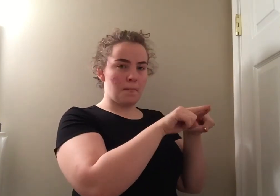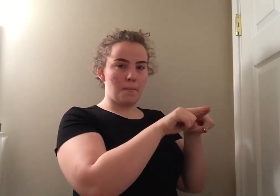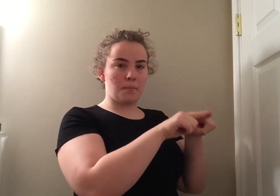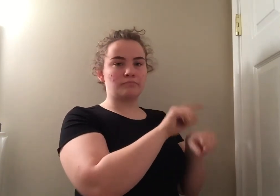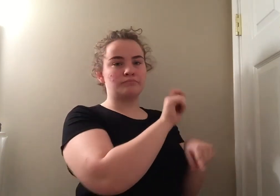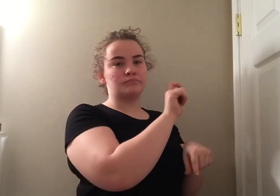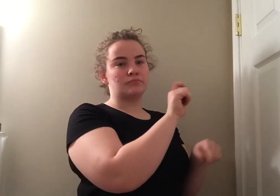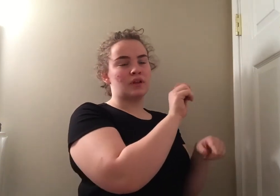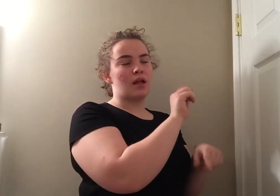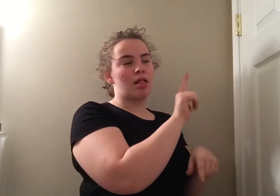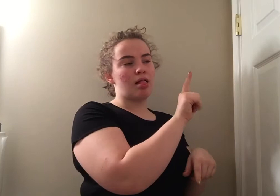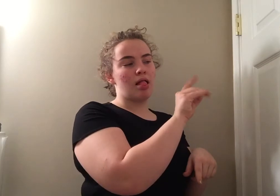Loving,